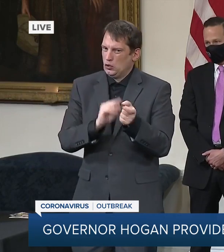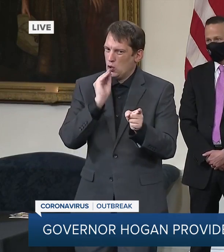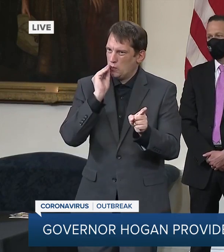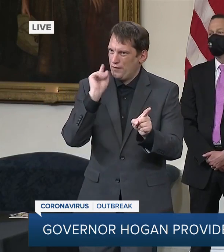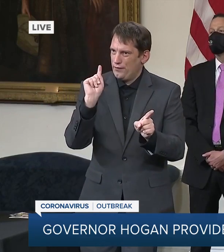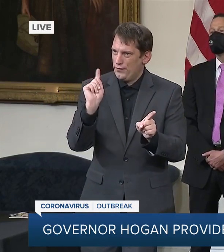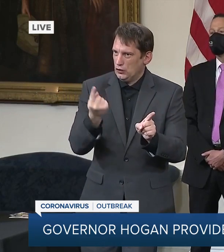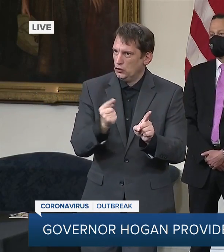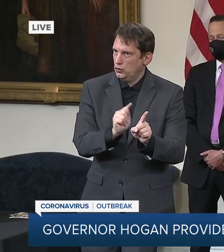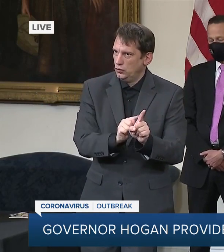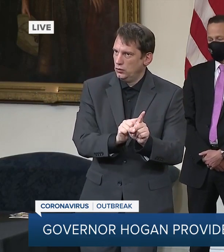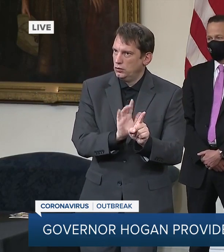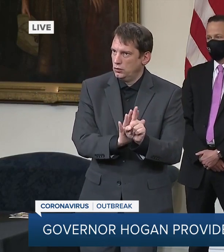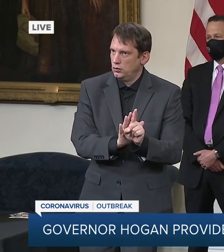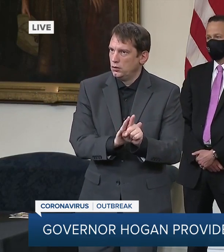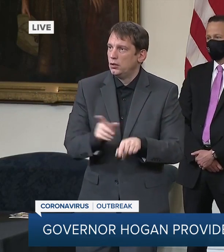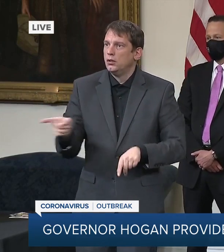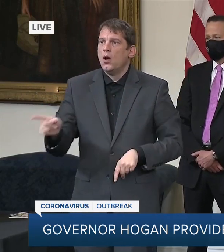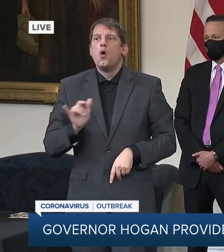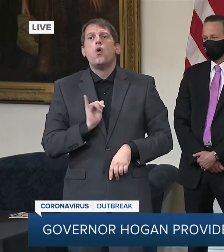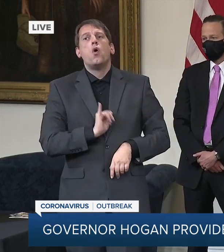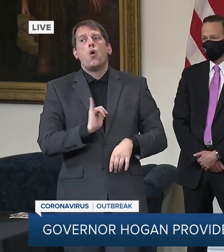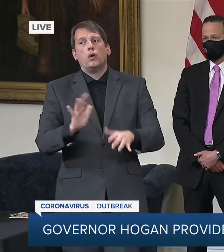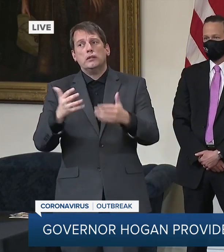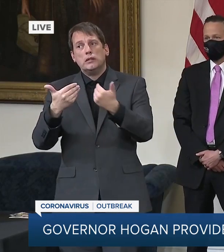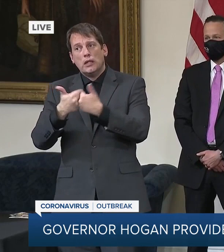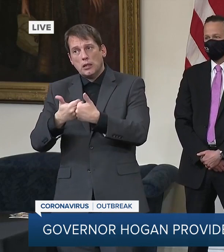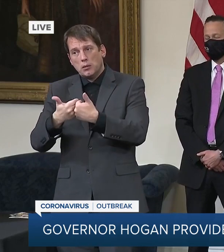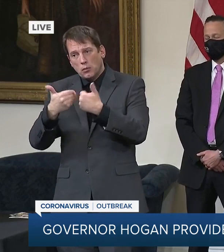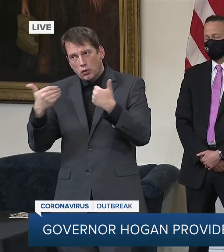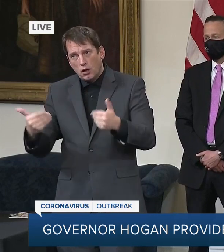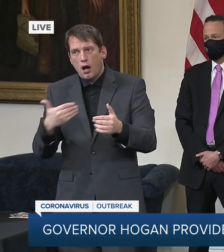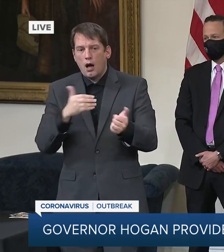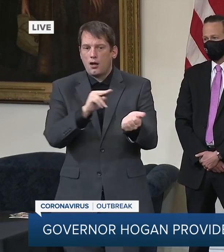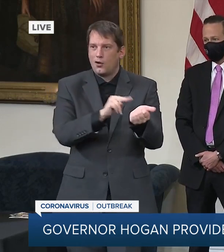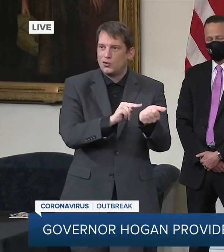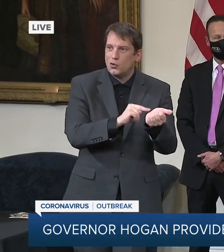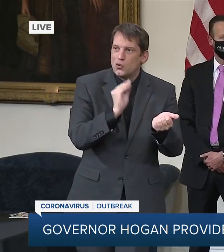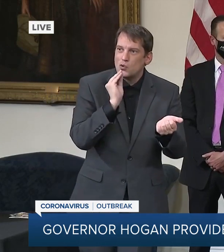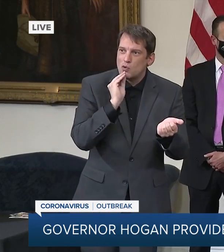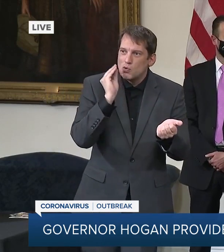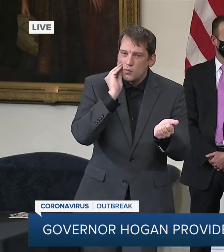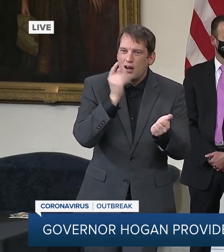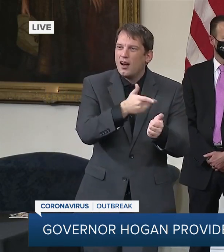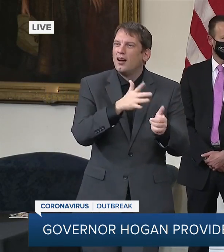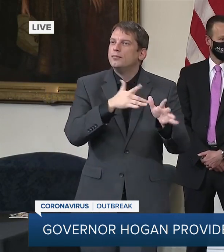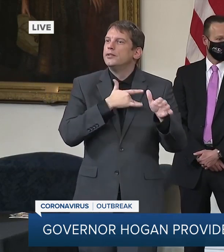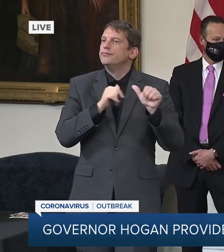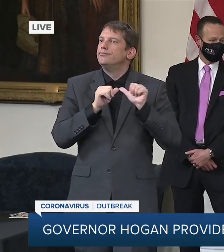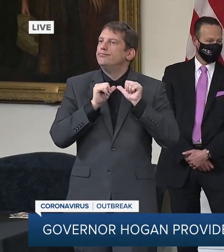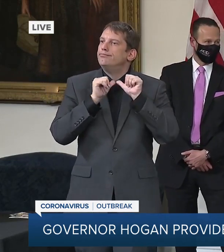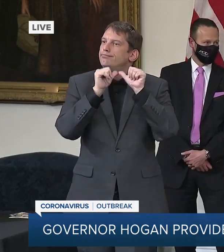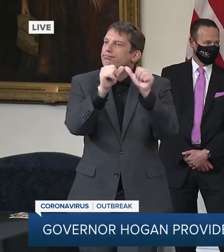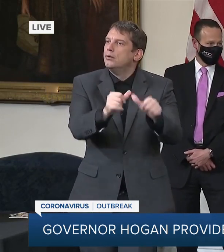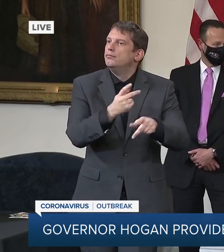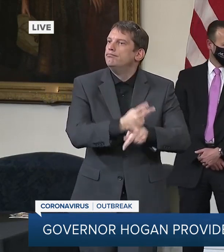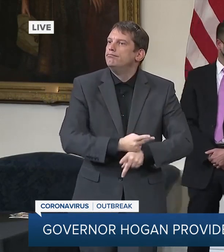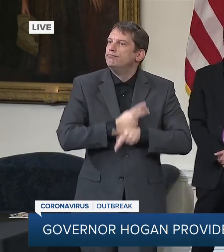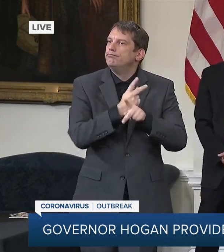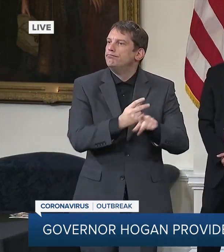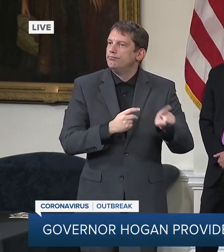Yeah. it's separate from, I do tend to Yeah. love the long-term care. Yeah, so, Explain yeah, that. yeah, sorry, I